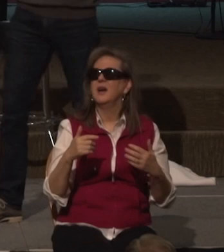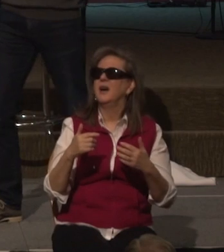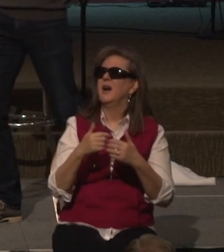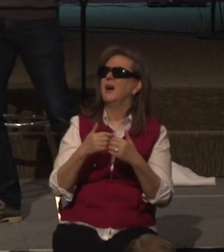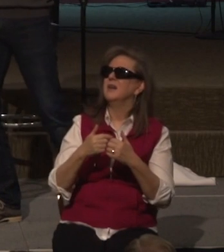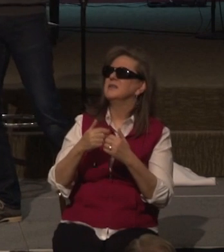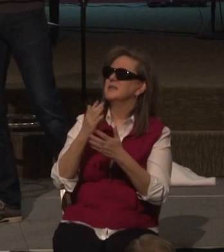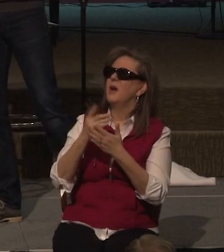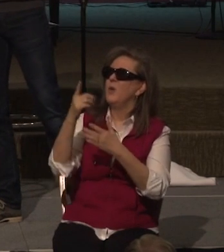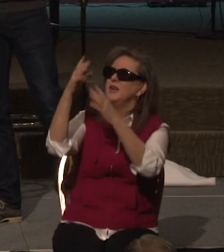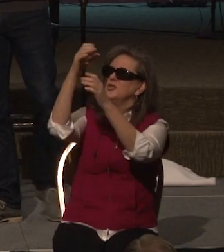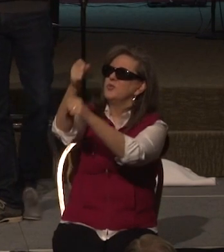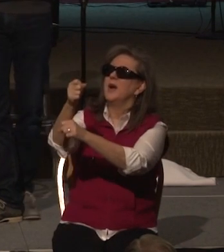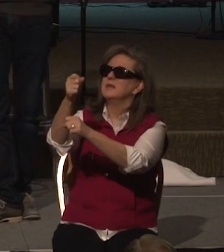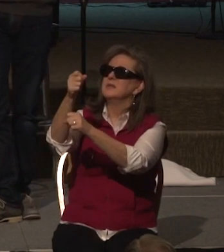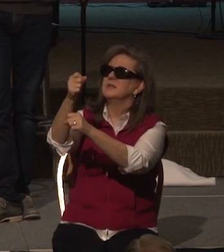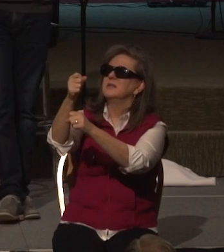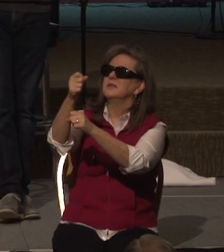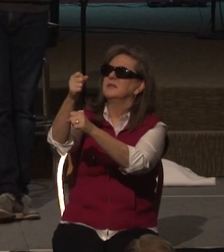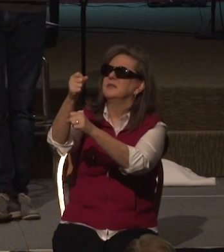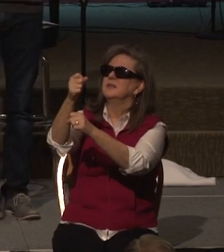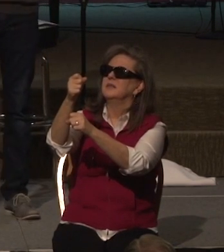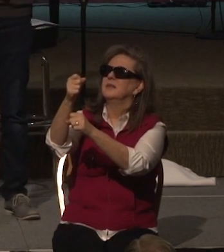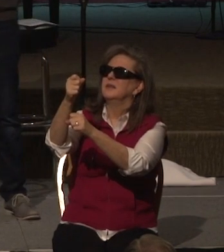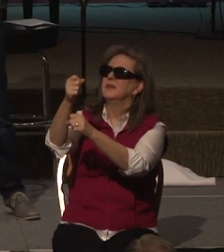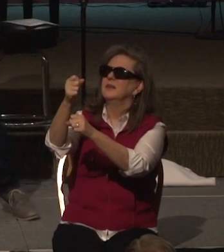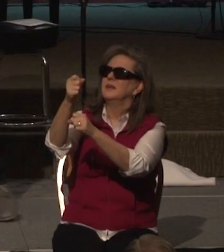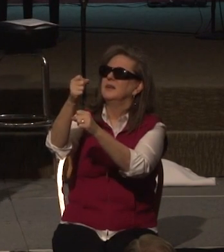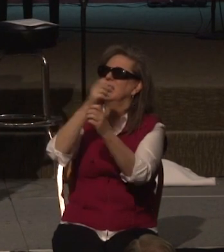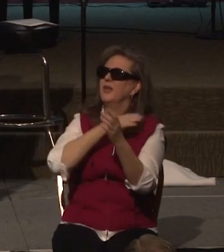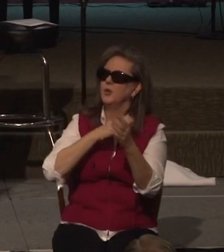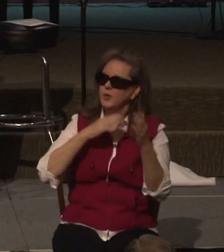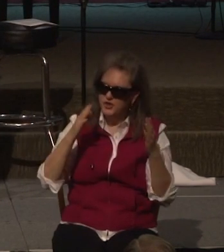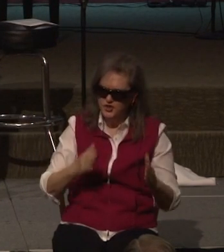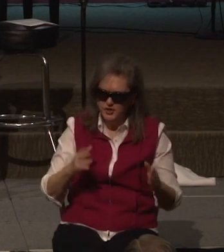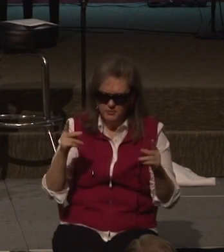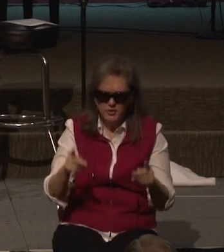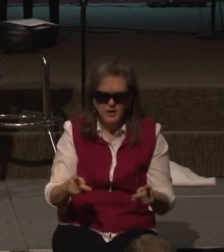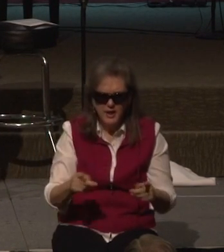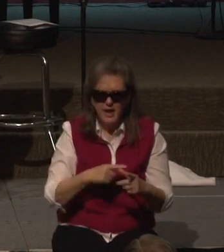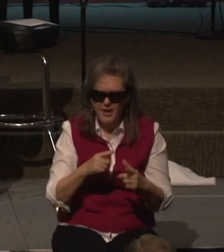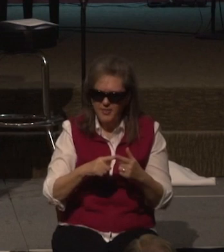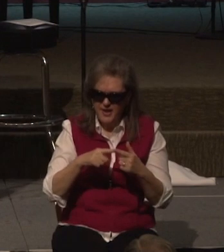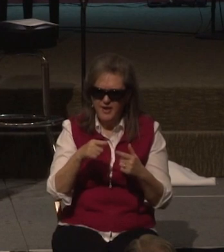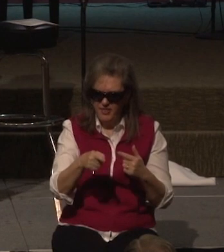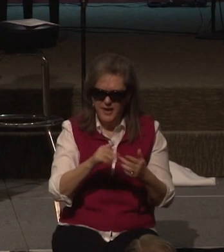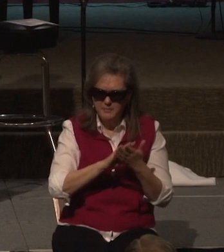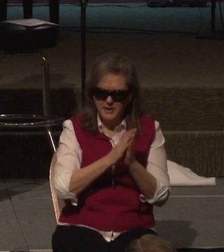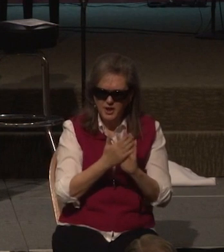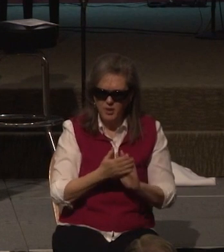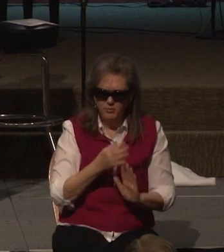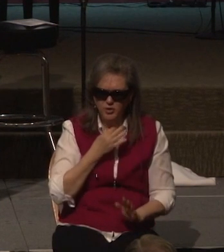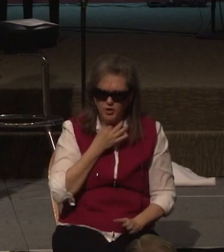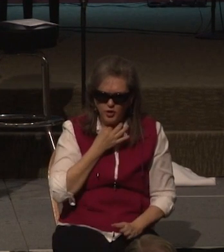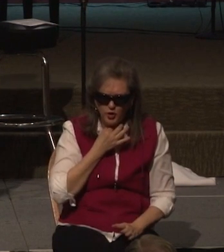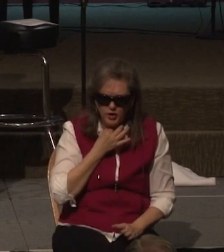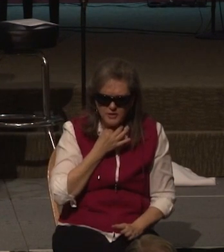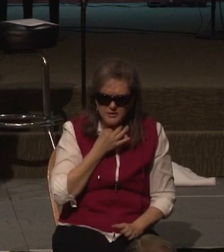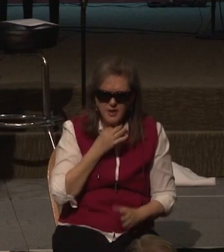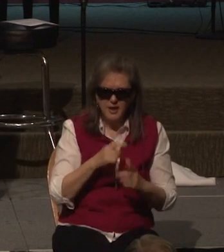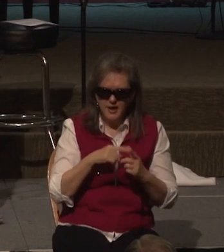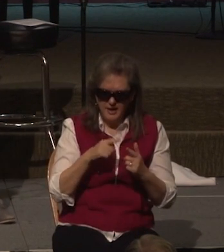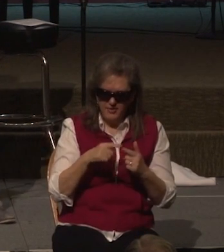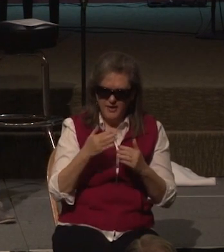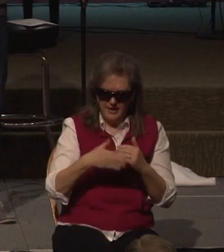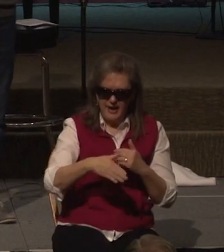a Christian. That begins their spiritual journey. And then because of that, they become curious. And then